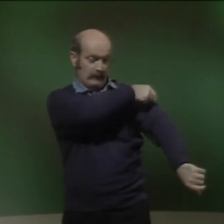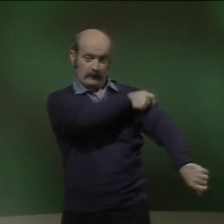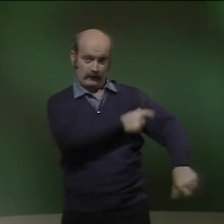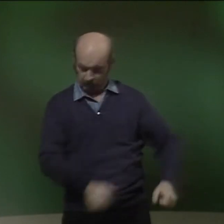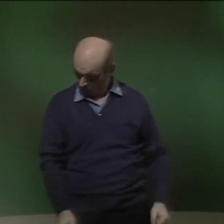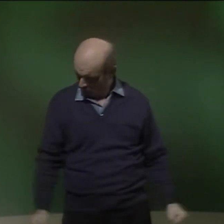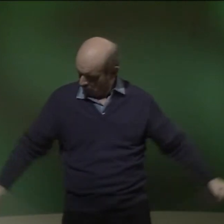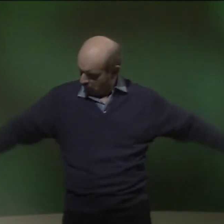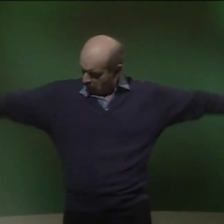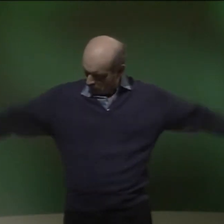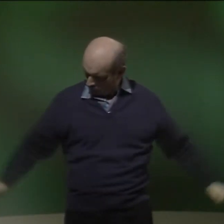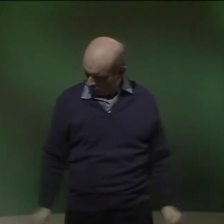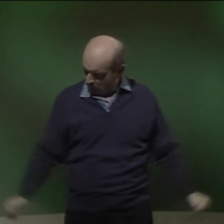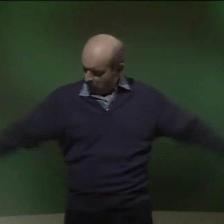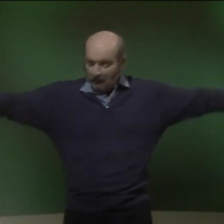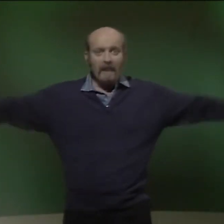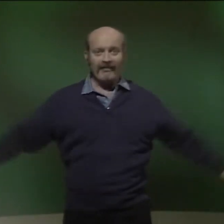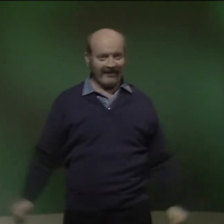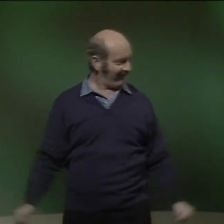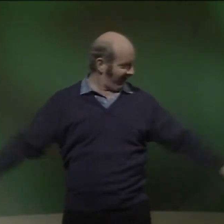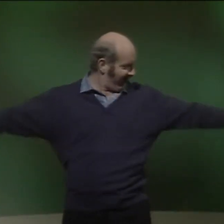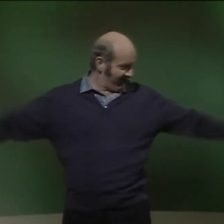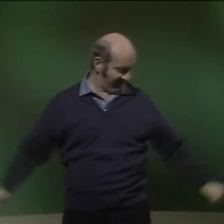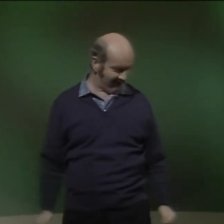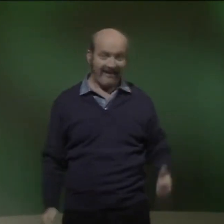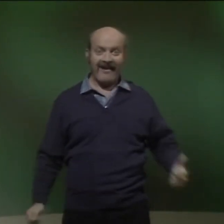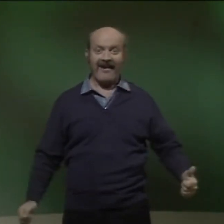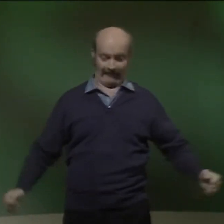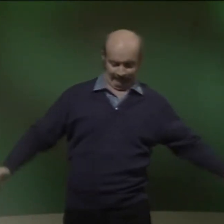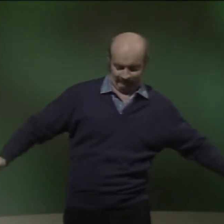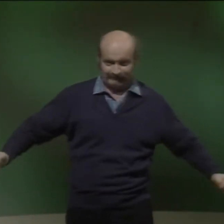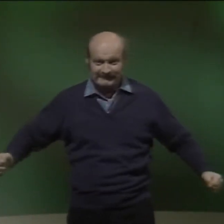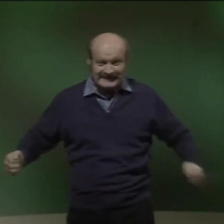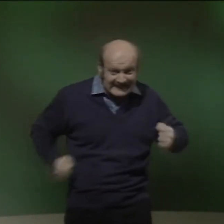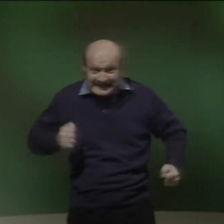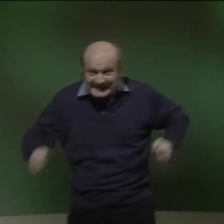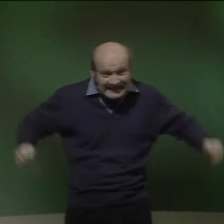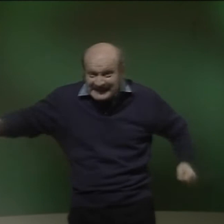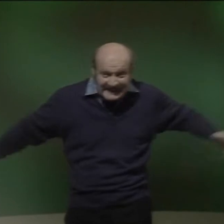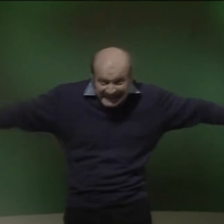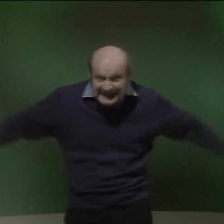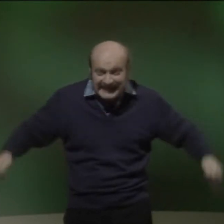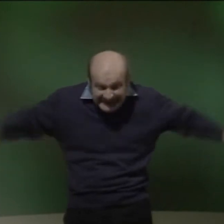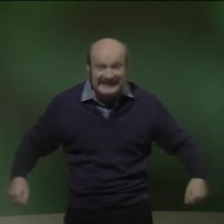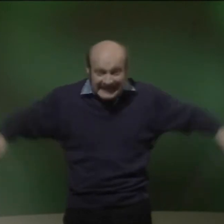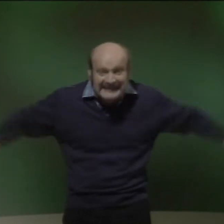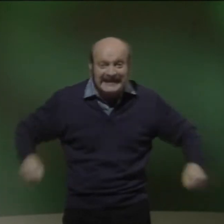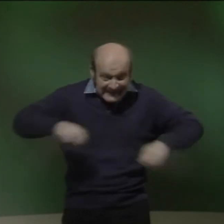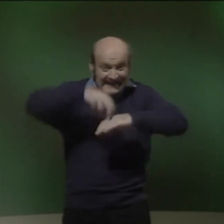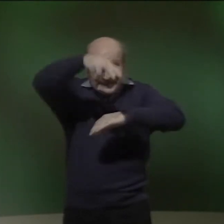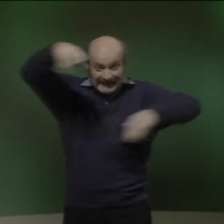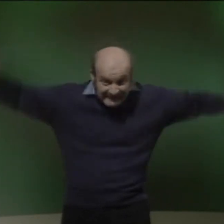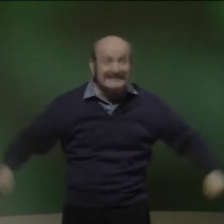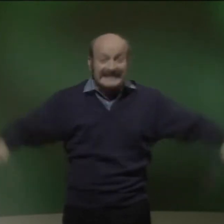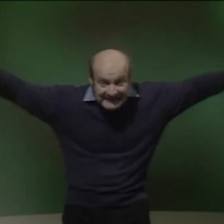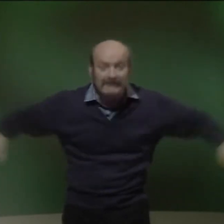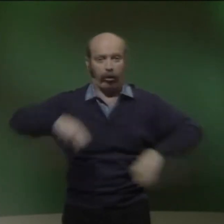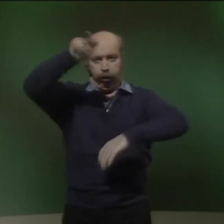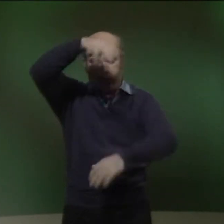to try them out, and thought, yes, this might work. So having put on the wings, he ran and flapped the wings and ran and flapped the wings, launched himself to the air.